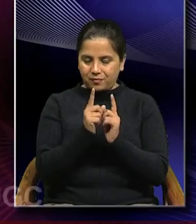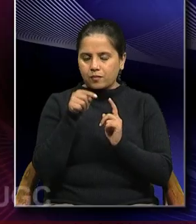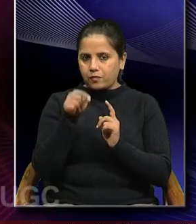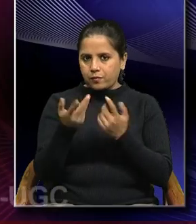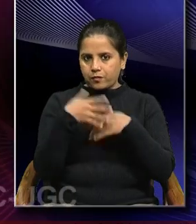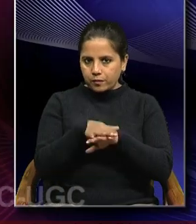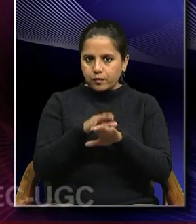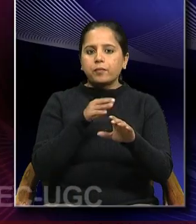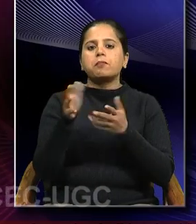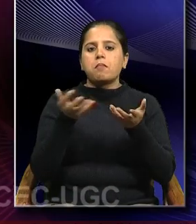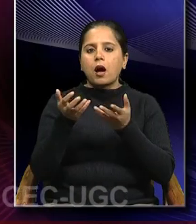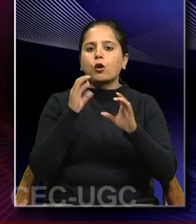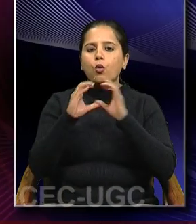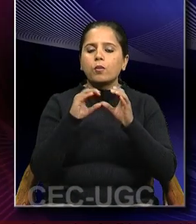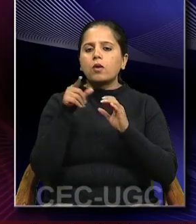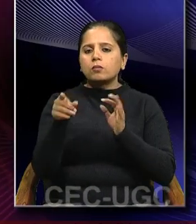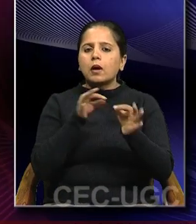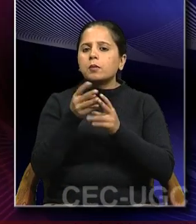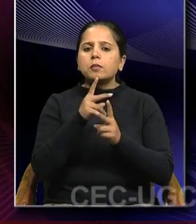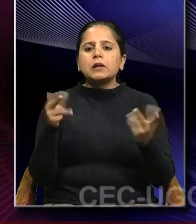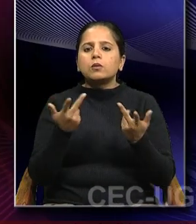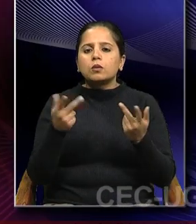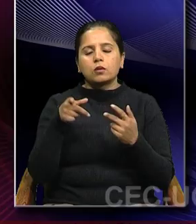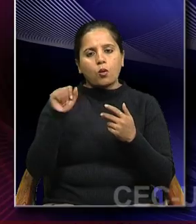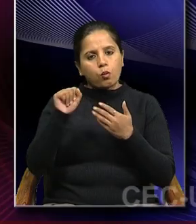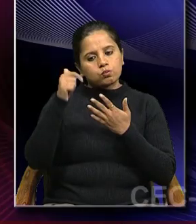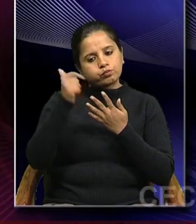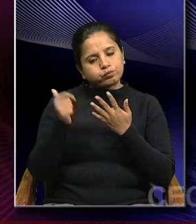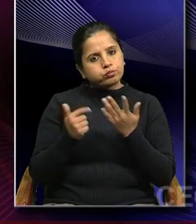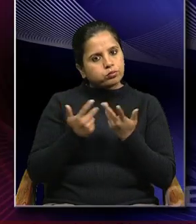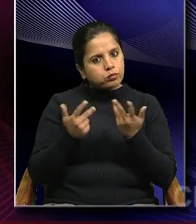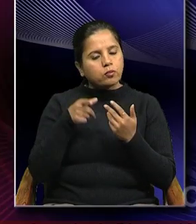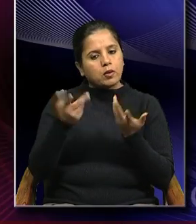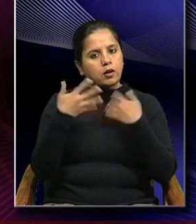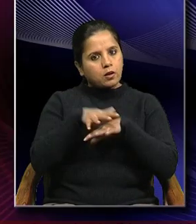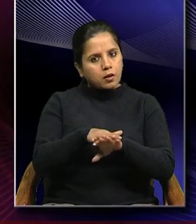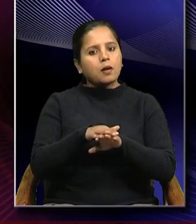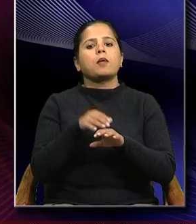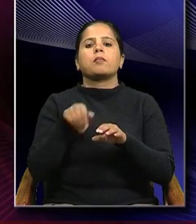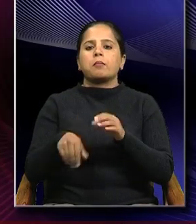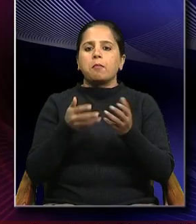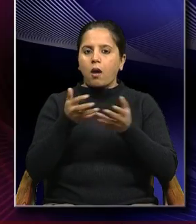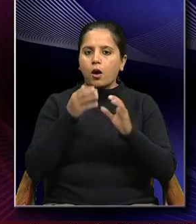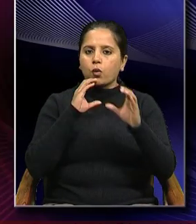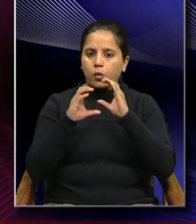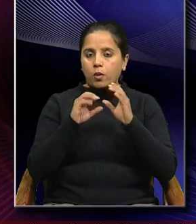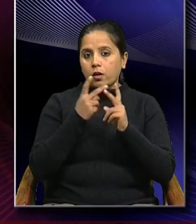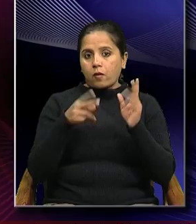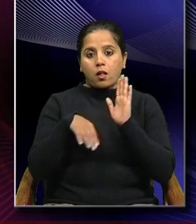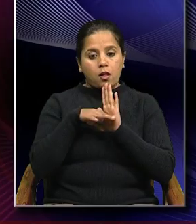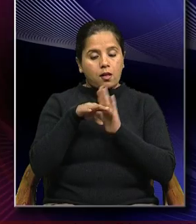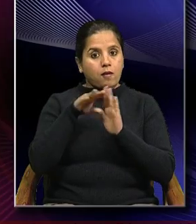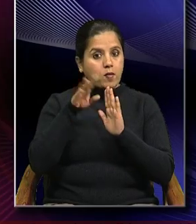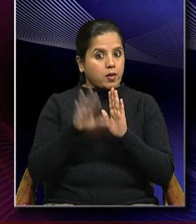marketing communications, what is the nature and characteristics of integrated marketing communications along with the different levels of